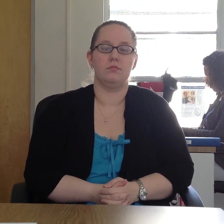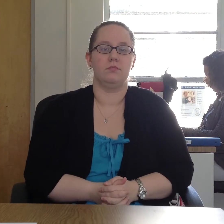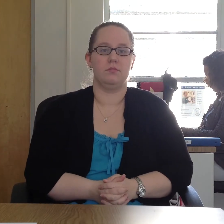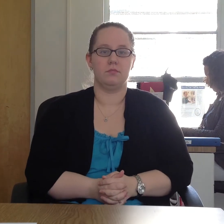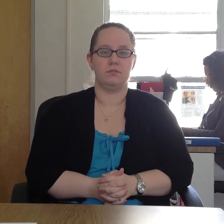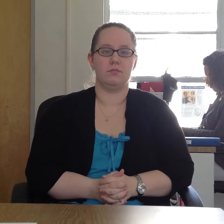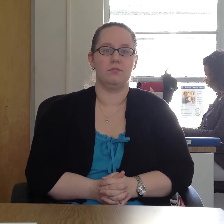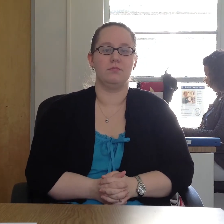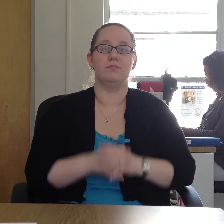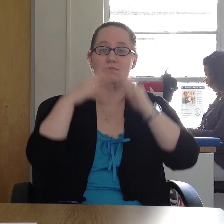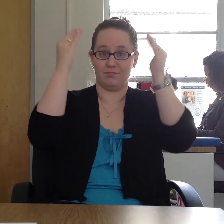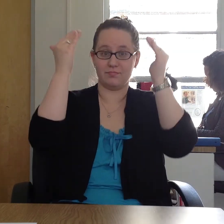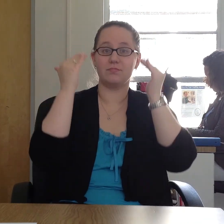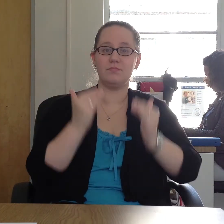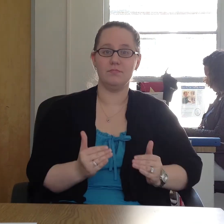Next section, oxygen.